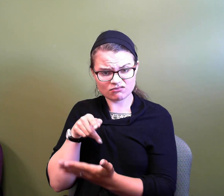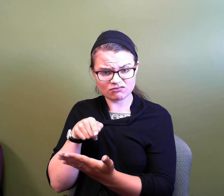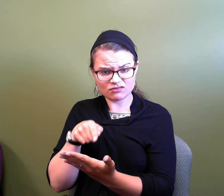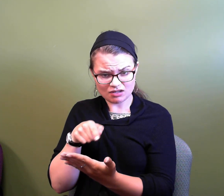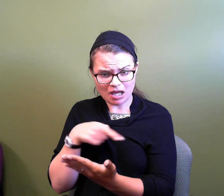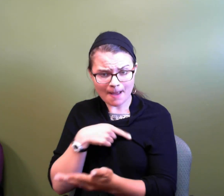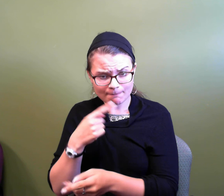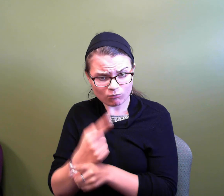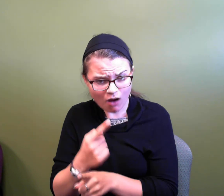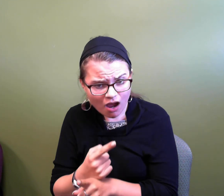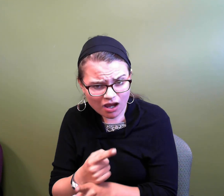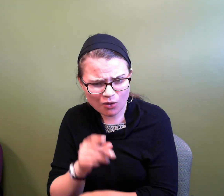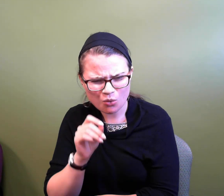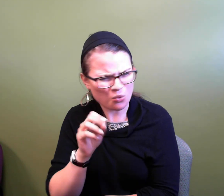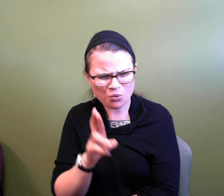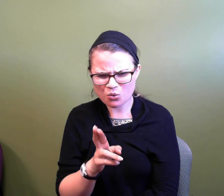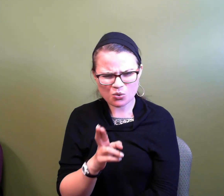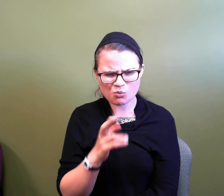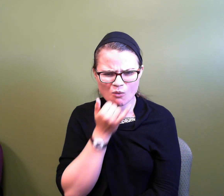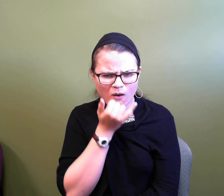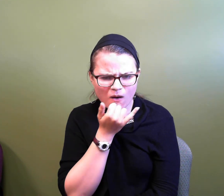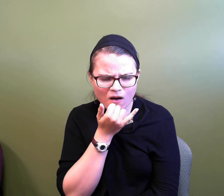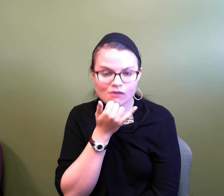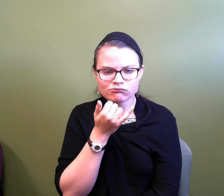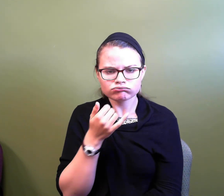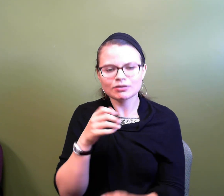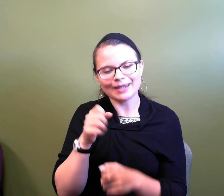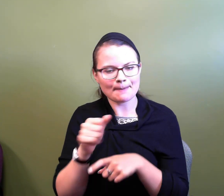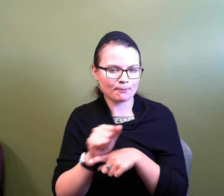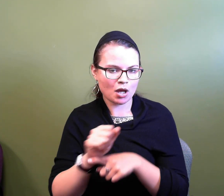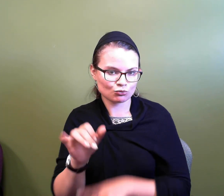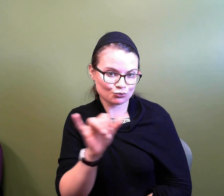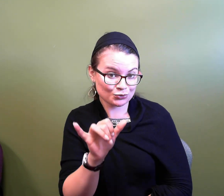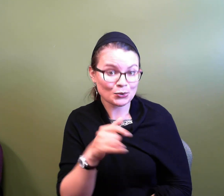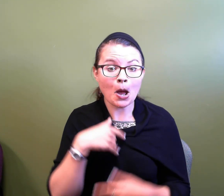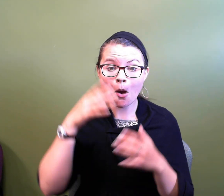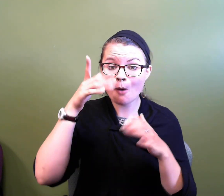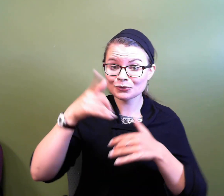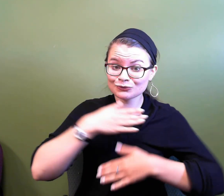get more practice. So I hope you've enjoyed this video, and until next time, take care.